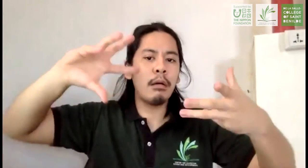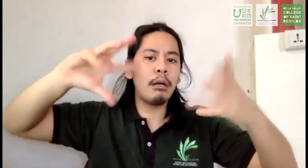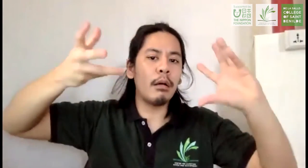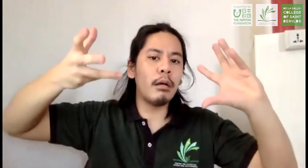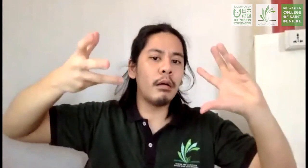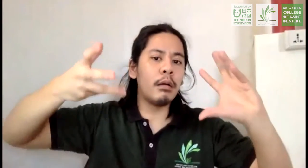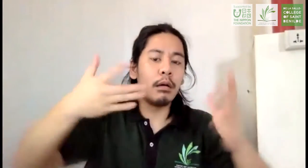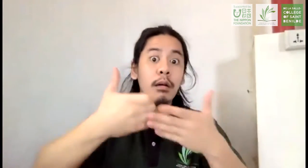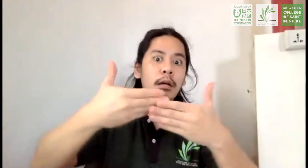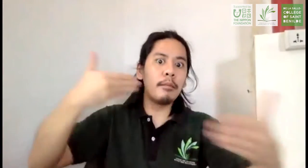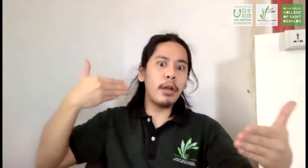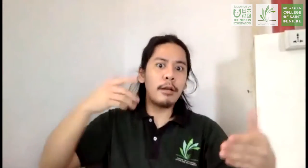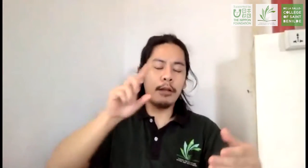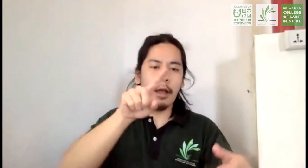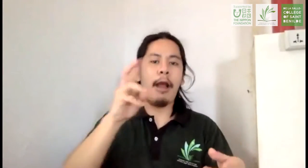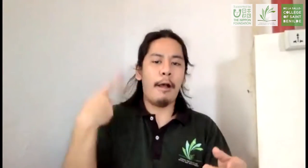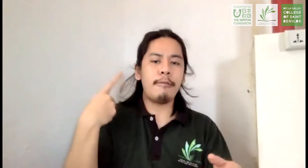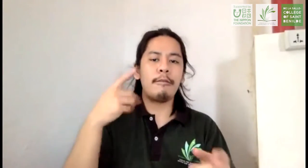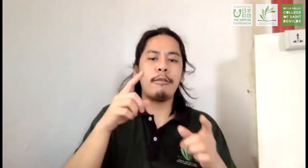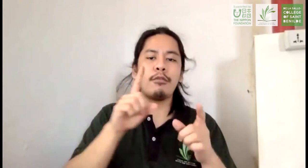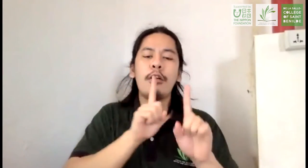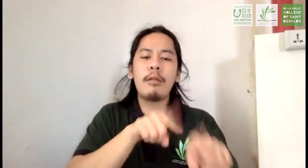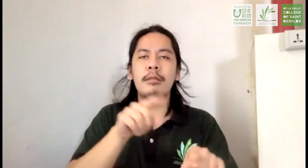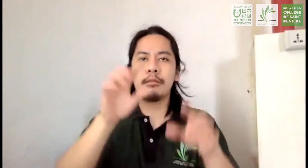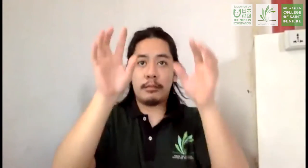and put facial expression in all the question words?